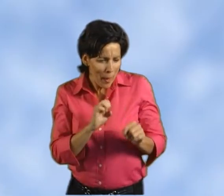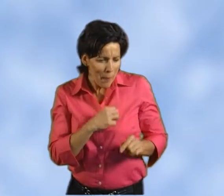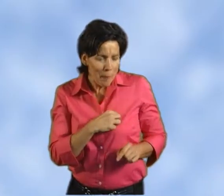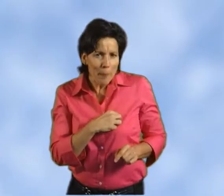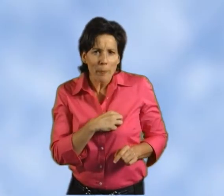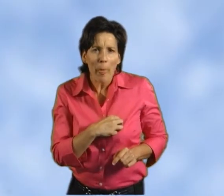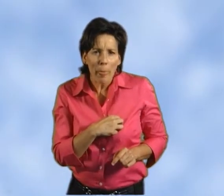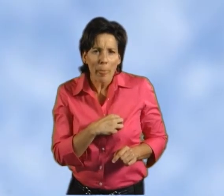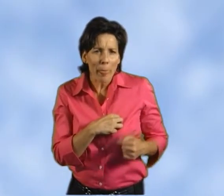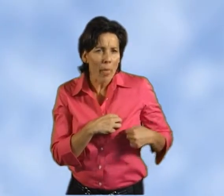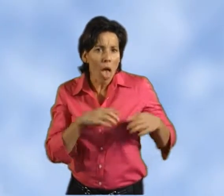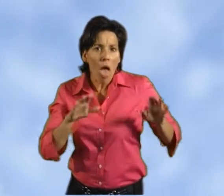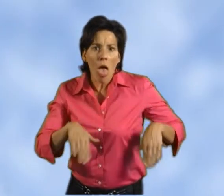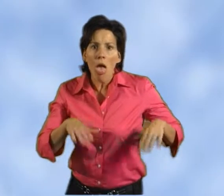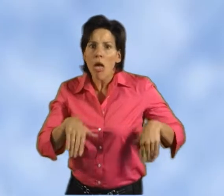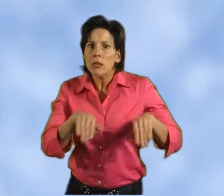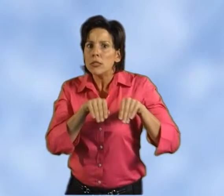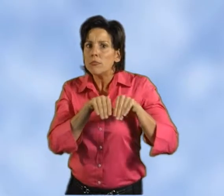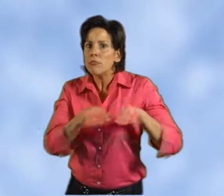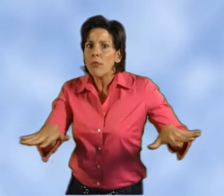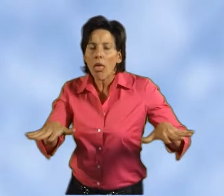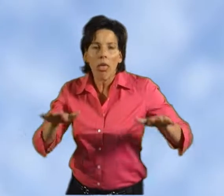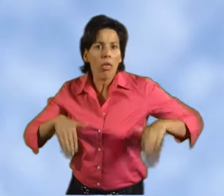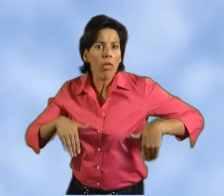When it is still small and has not spread?